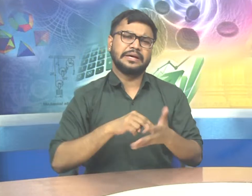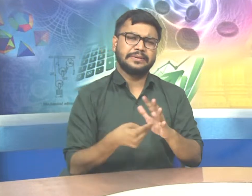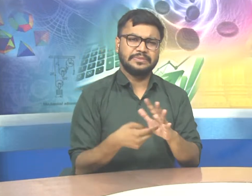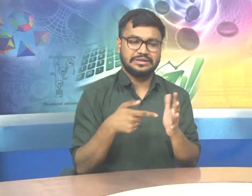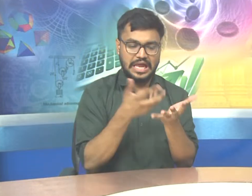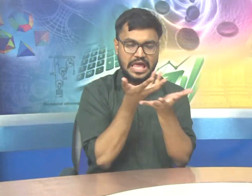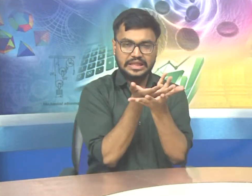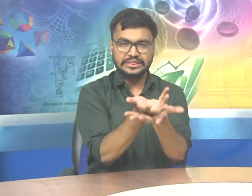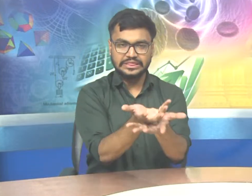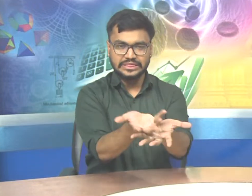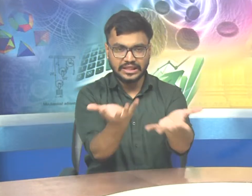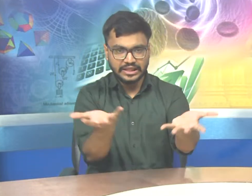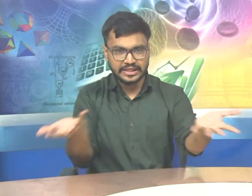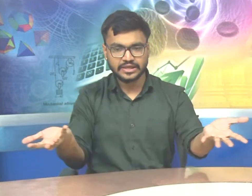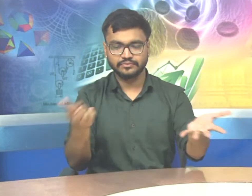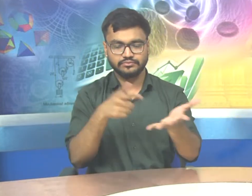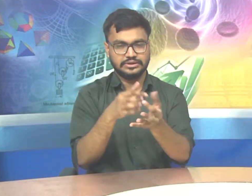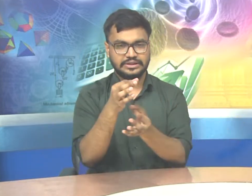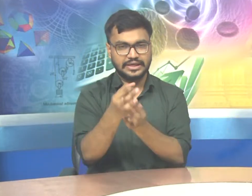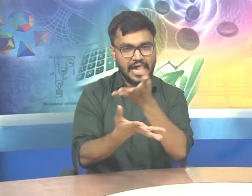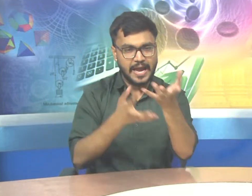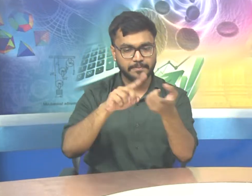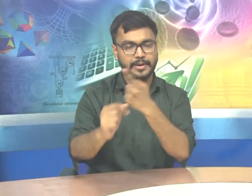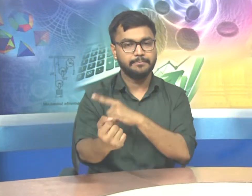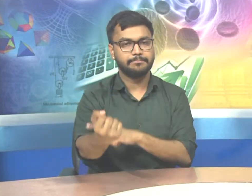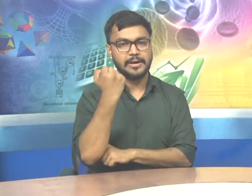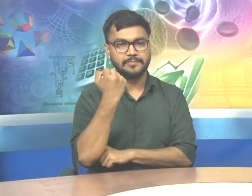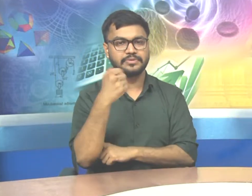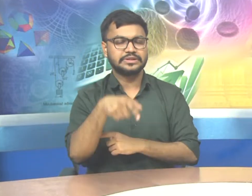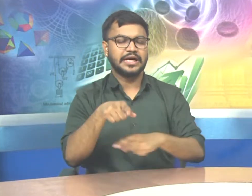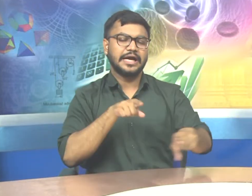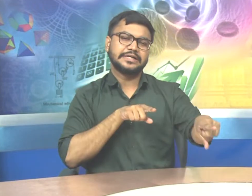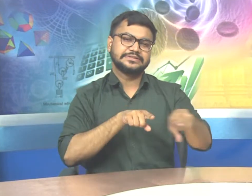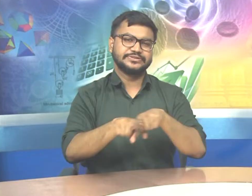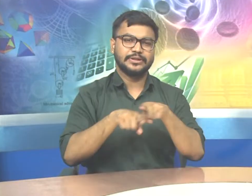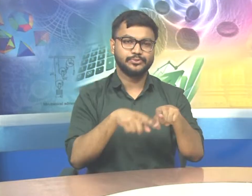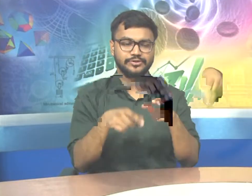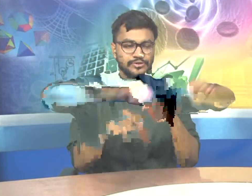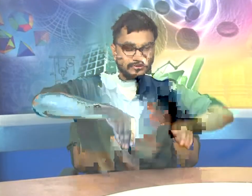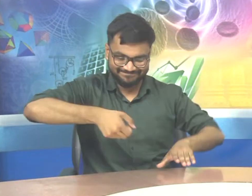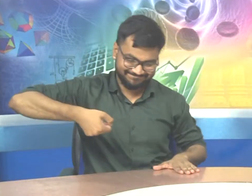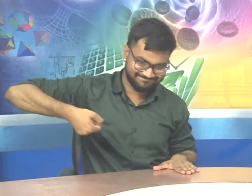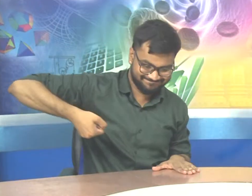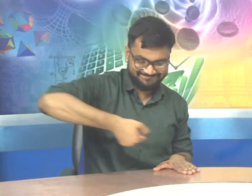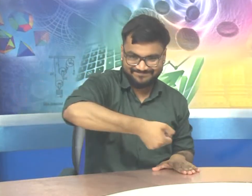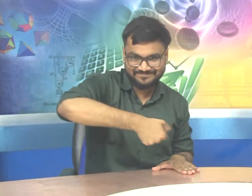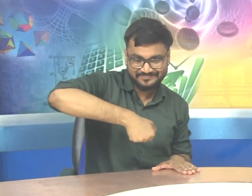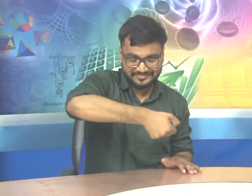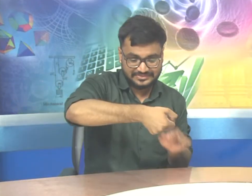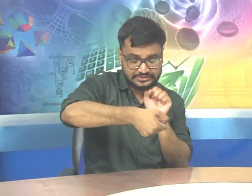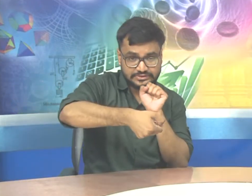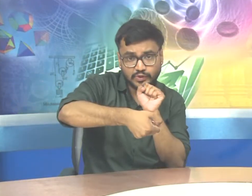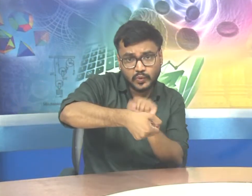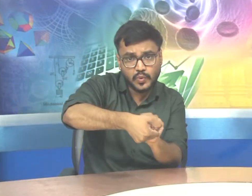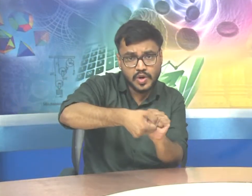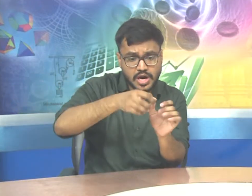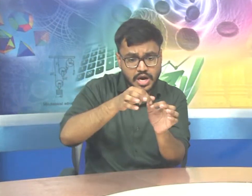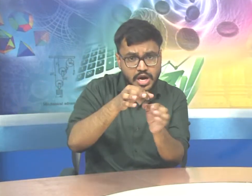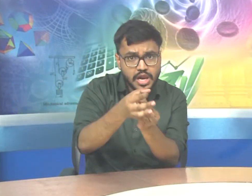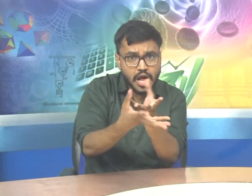Next is thermal energy. Thermal energy is related to stove, iron, heater,